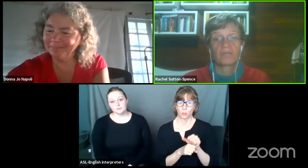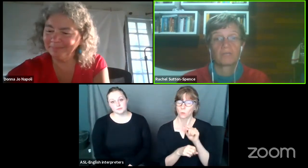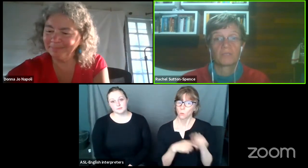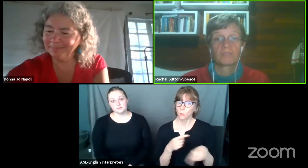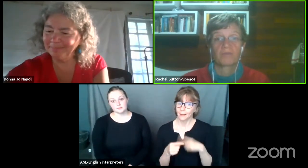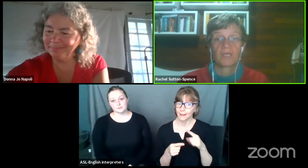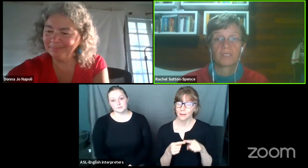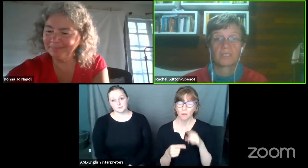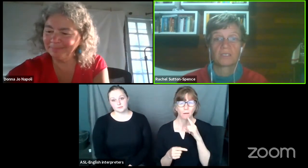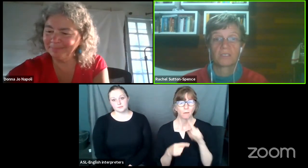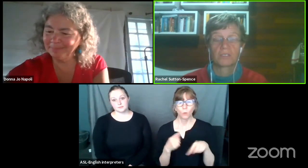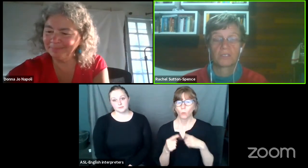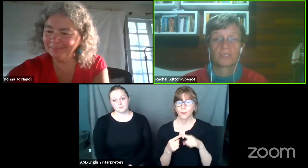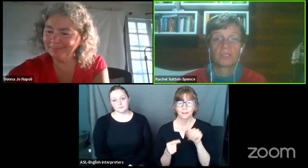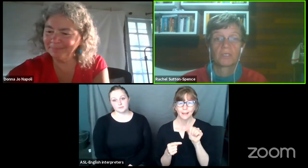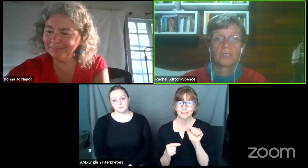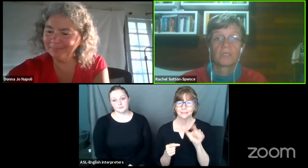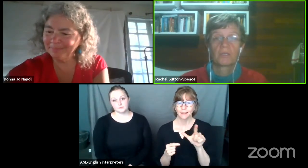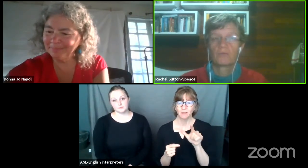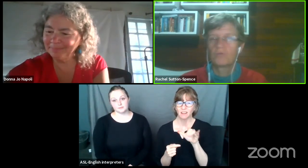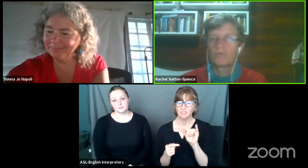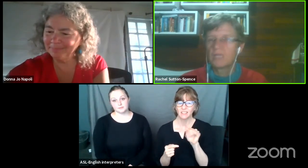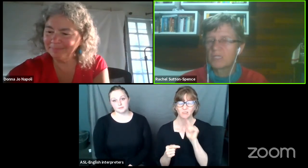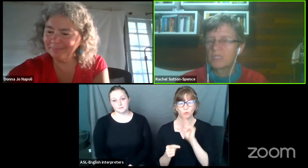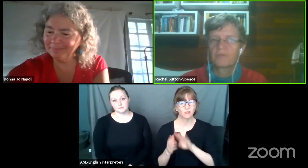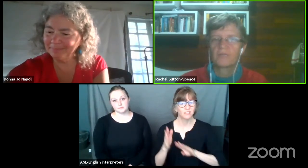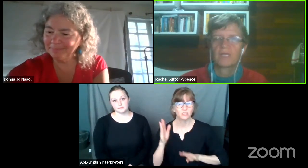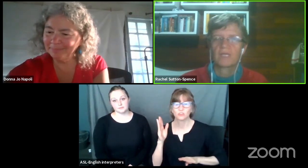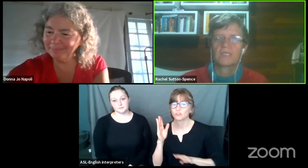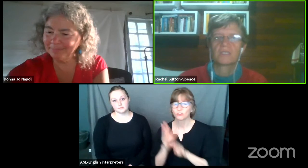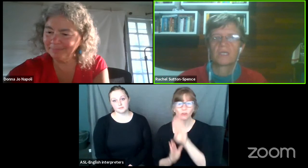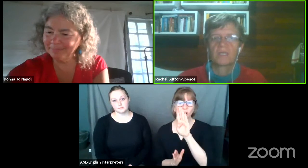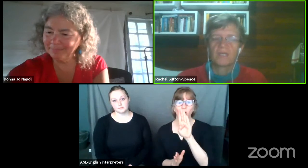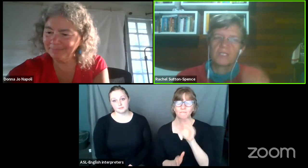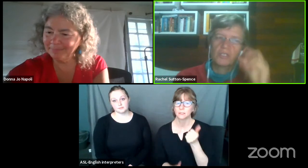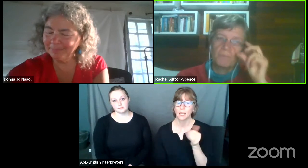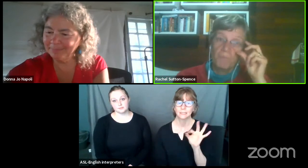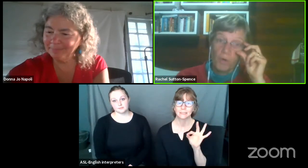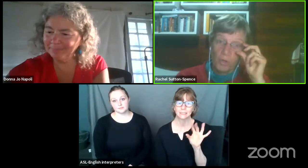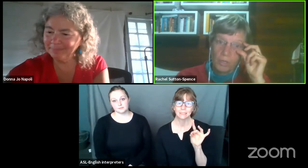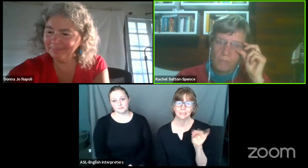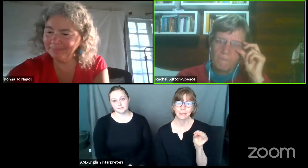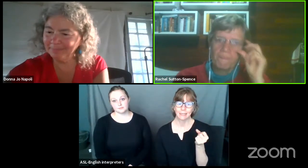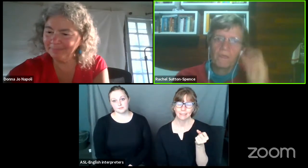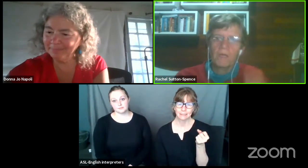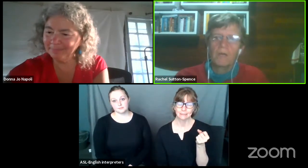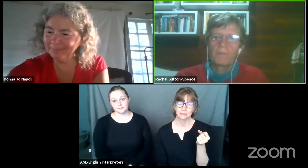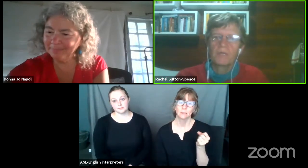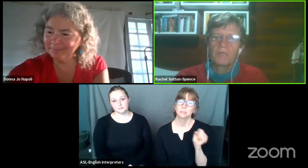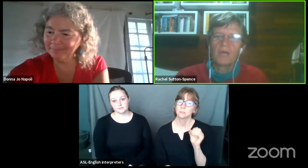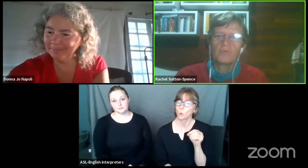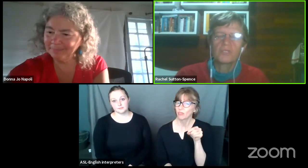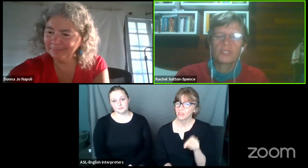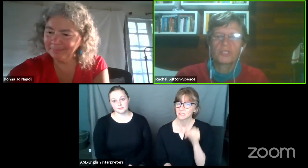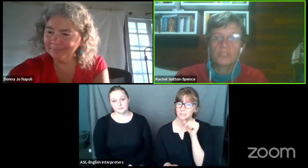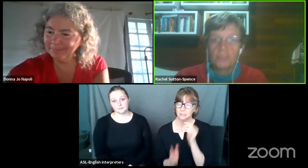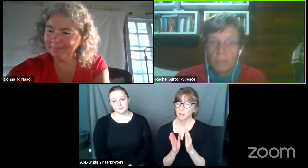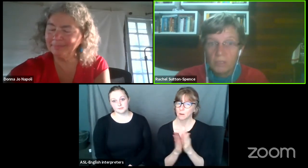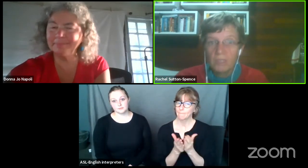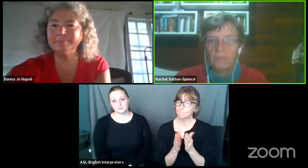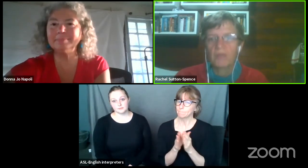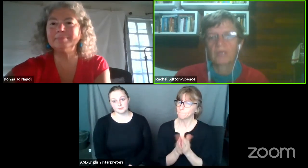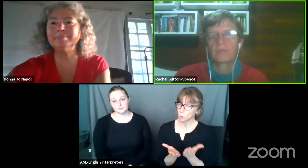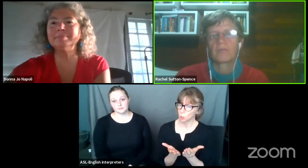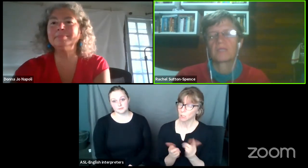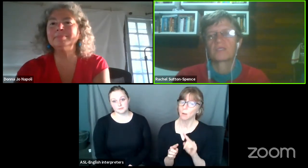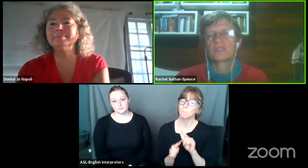the development of ASL literature that really took off in the 80s. It's not a book, but I would